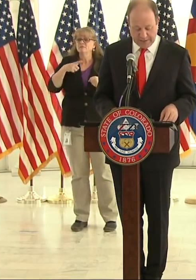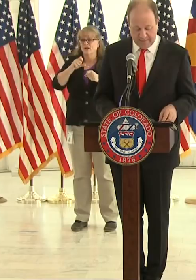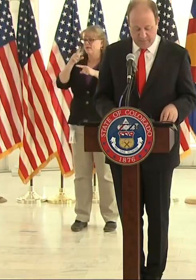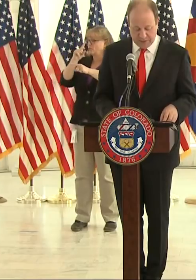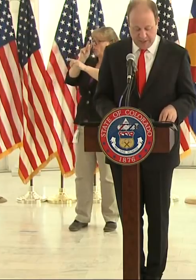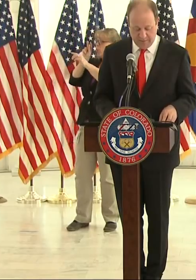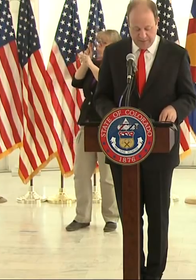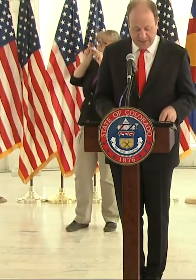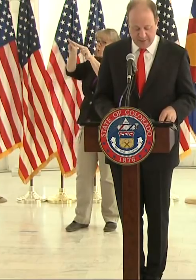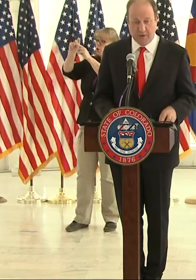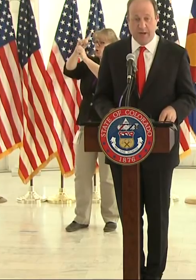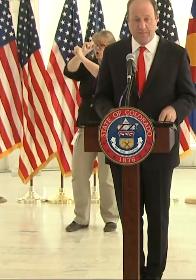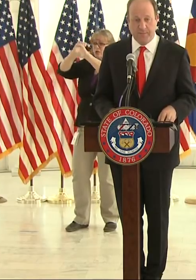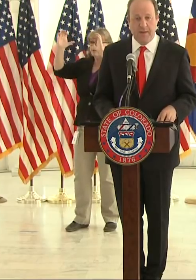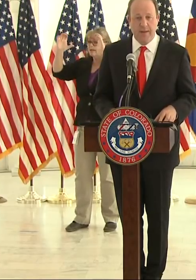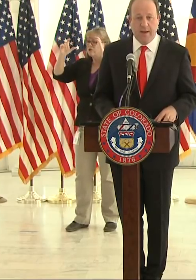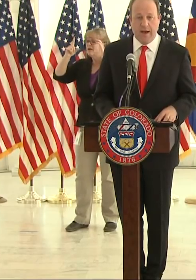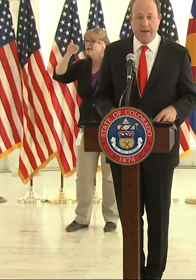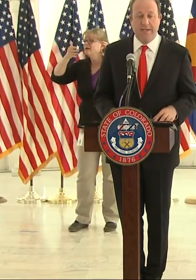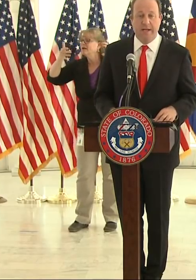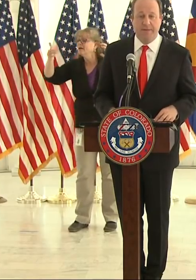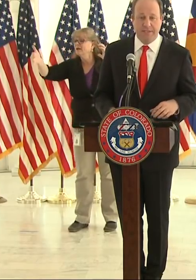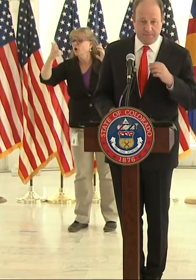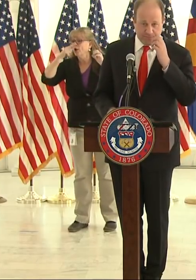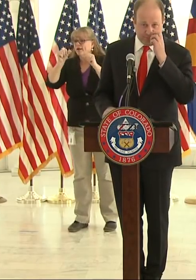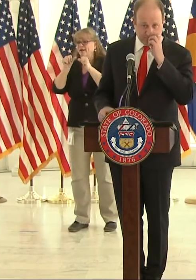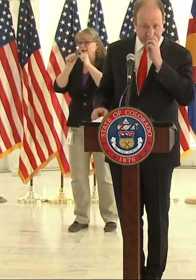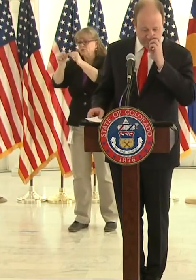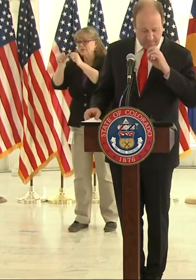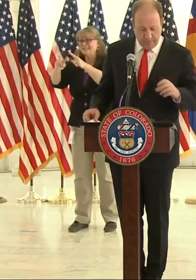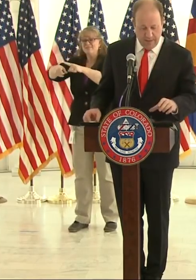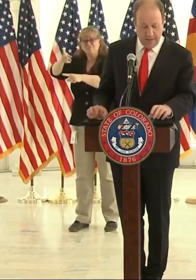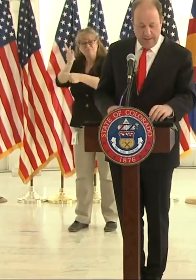at risk that have a much higher fatality rate. Next slide, please.